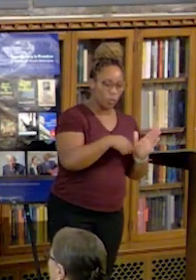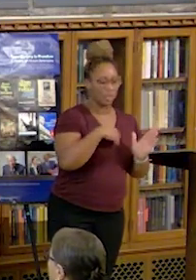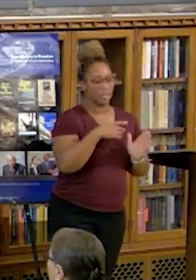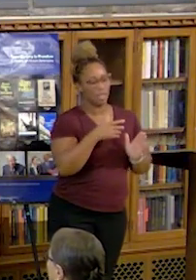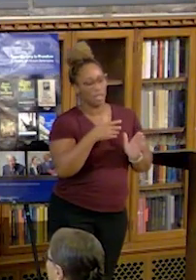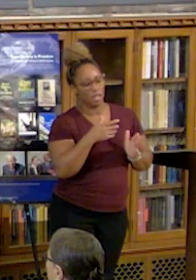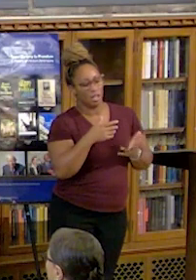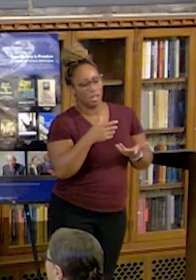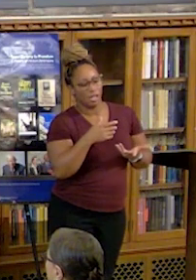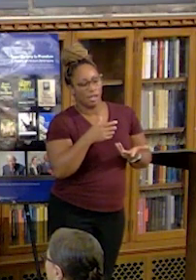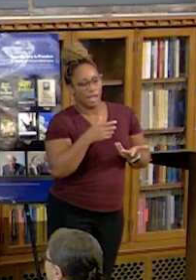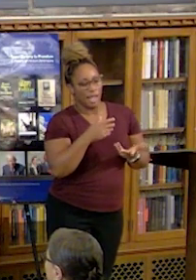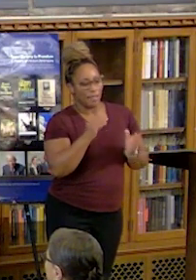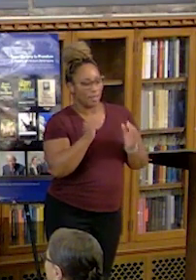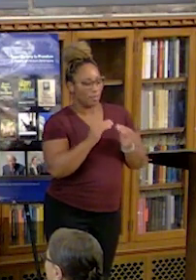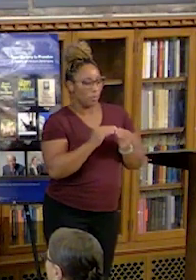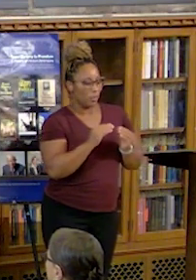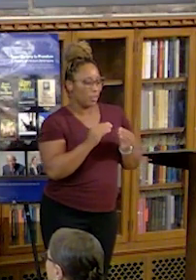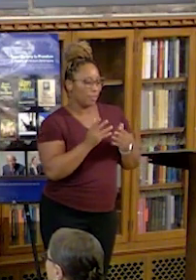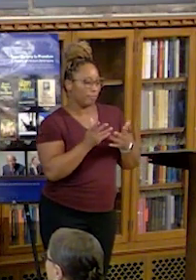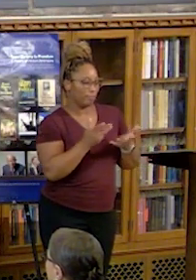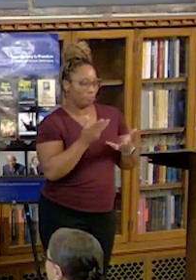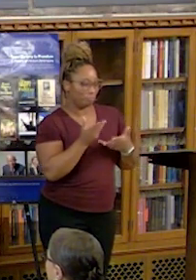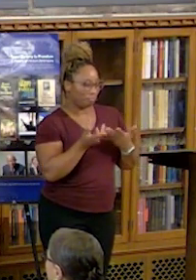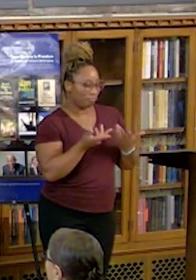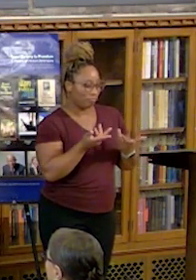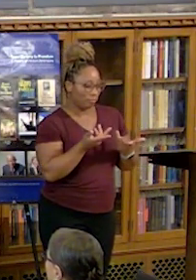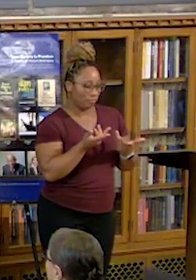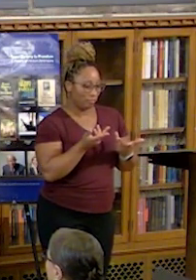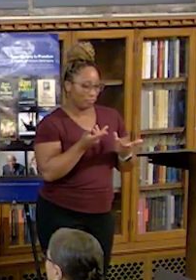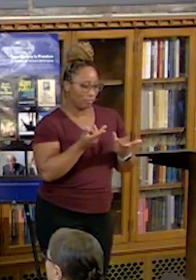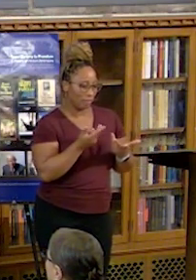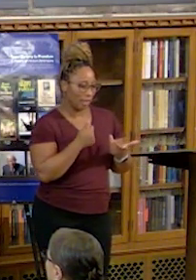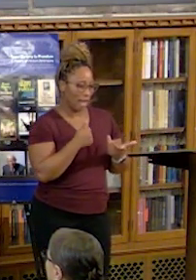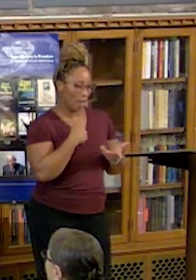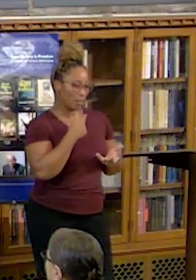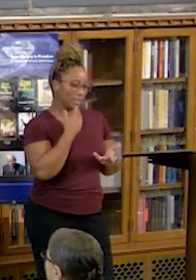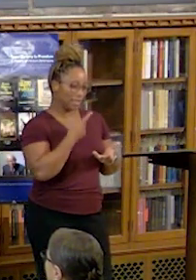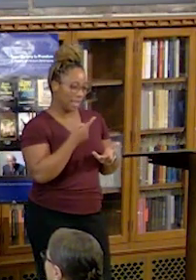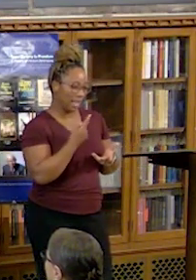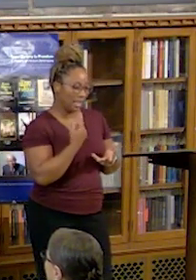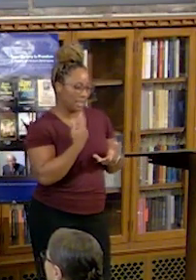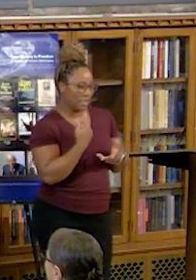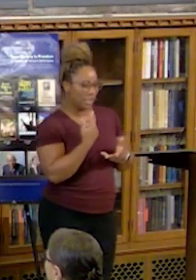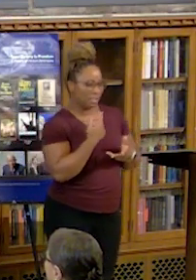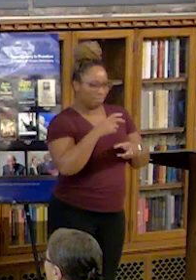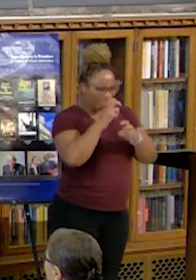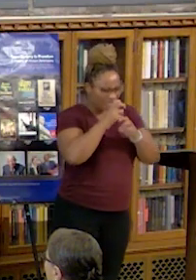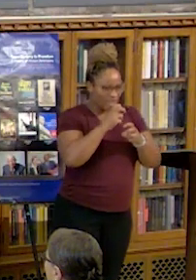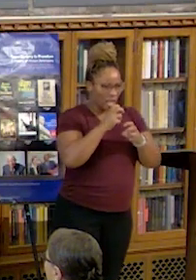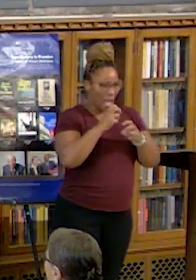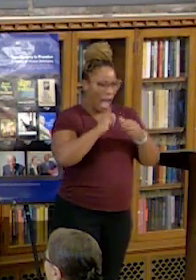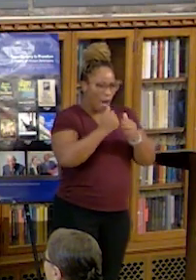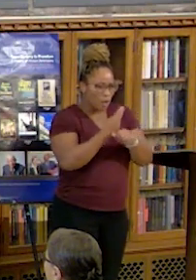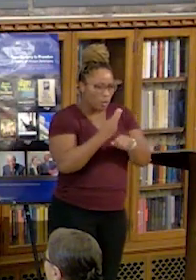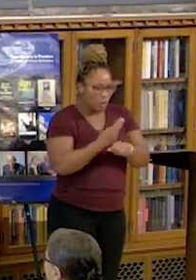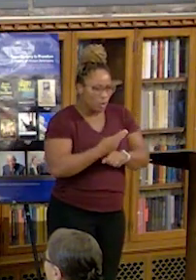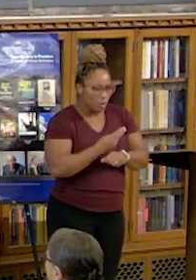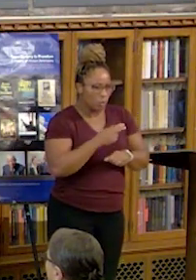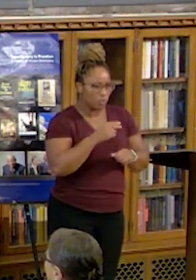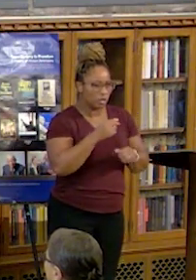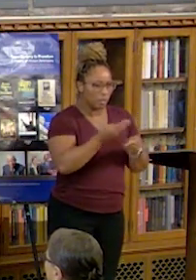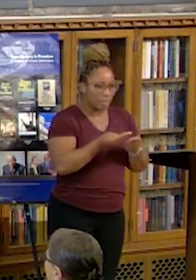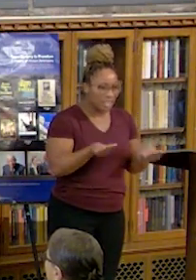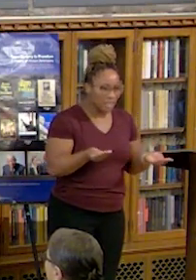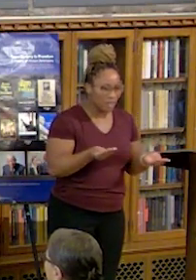more um much more um I would say rigorous in their surveillance of how you're using material so I